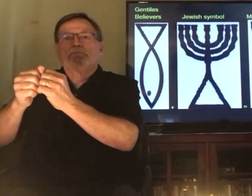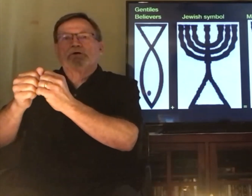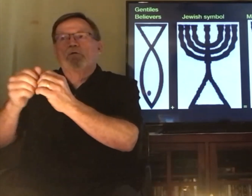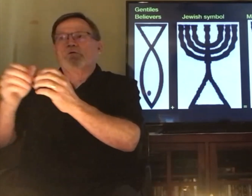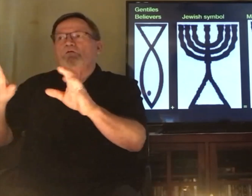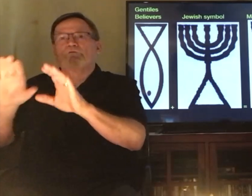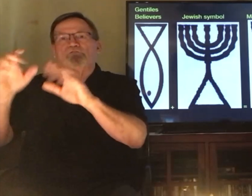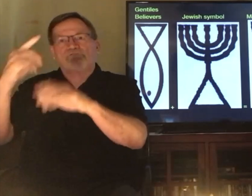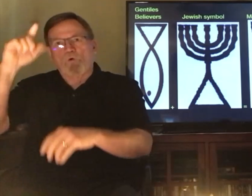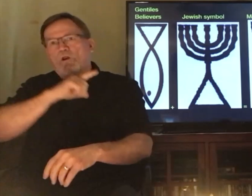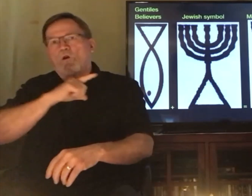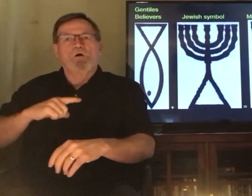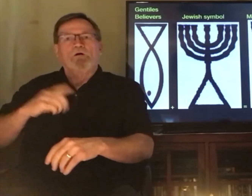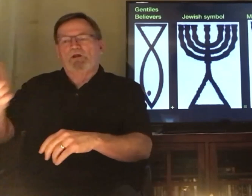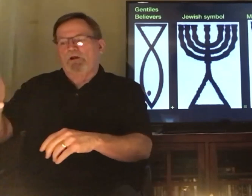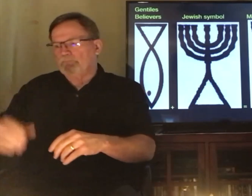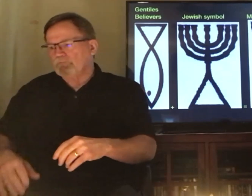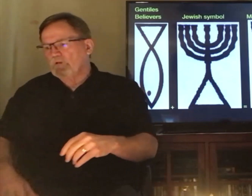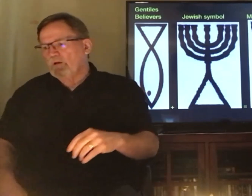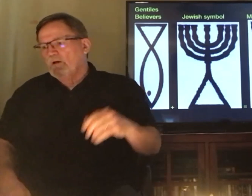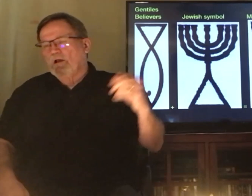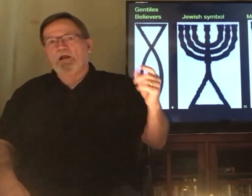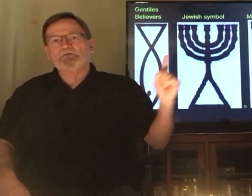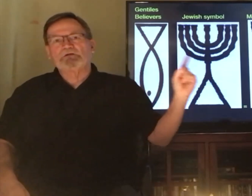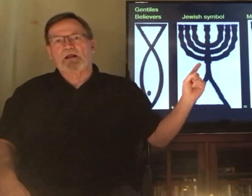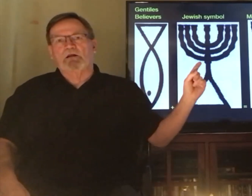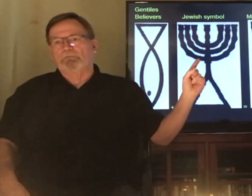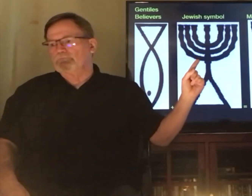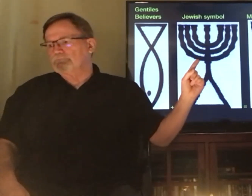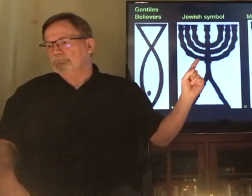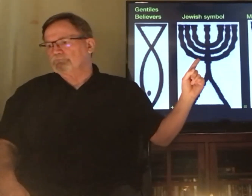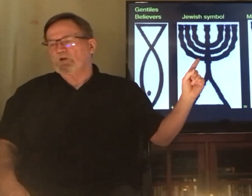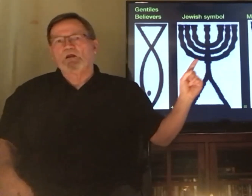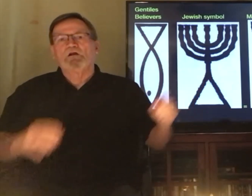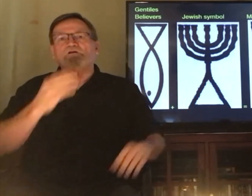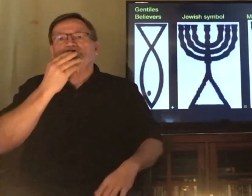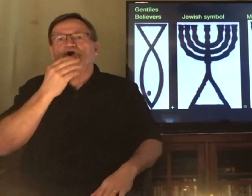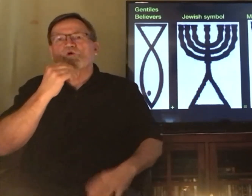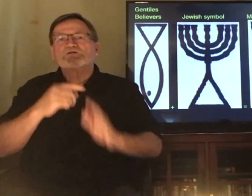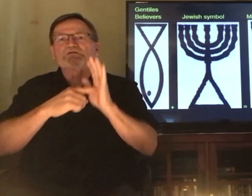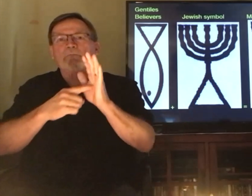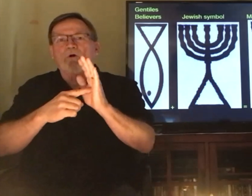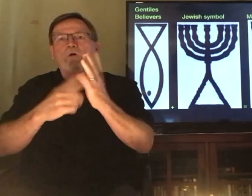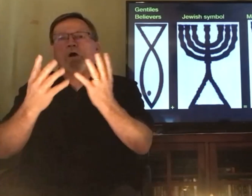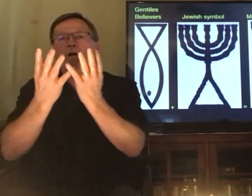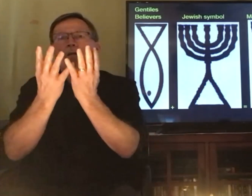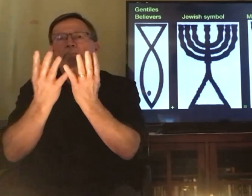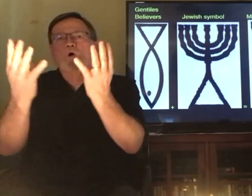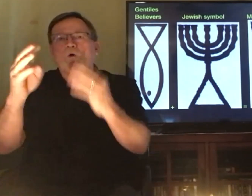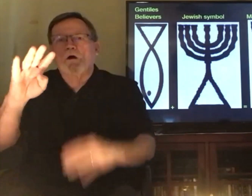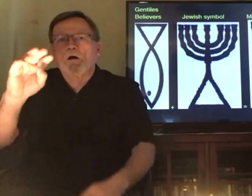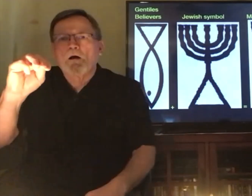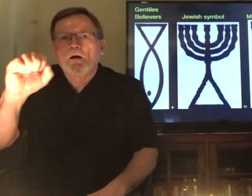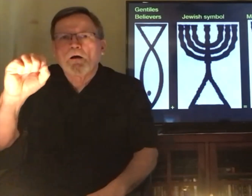root, no blessing, nothing. Without God, without hope, no life, nothing. Without,